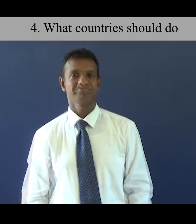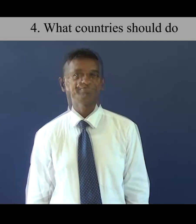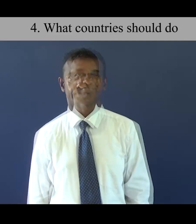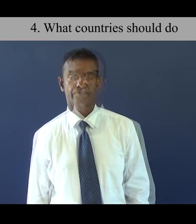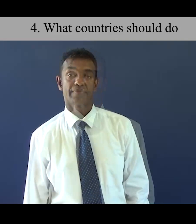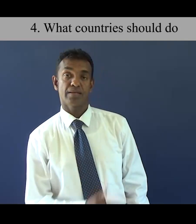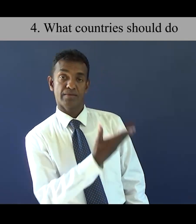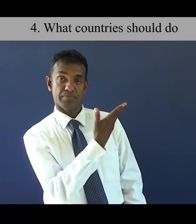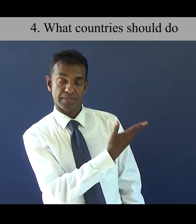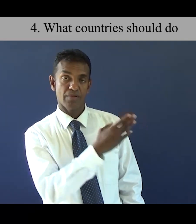agreement.